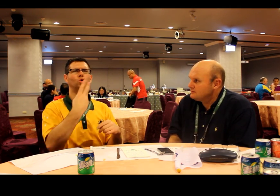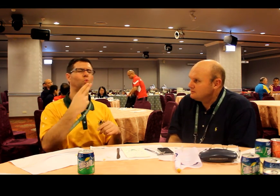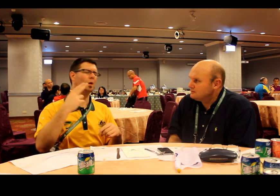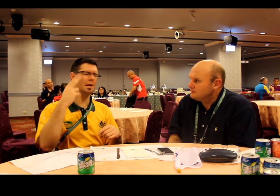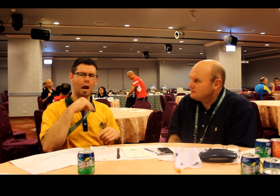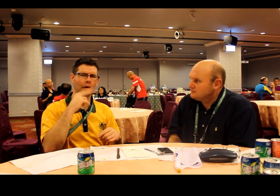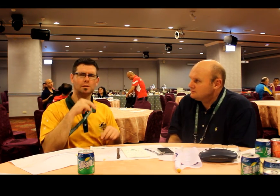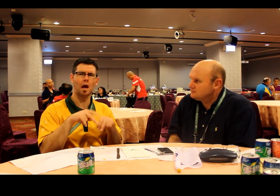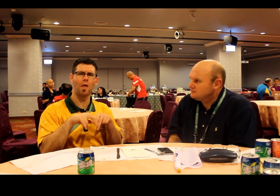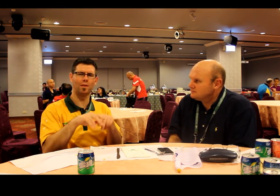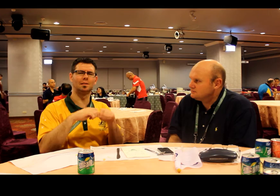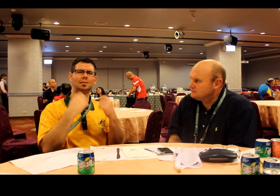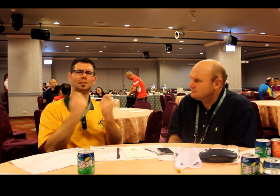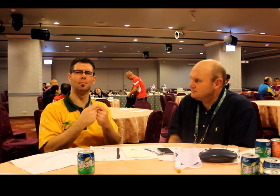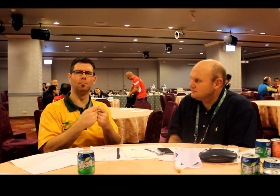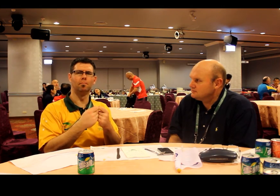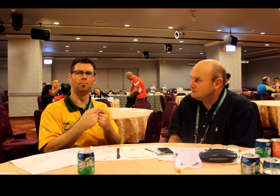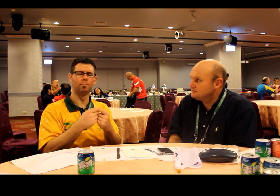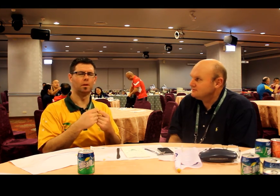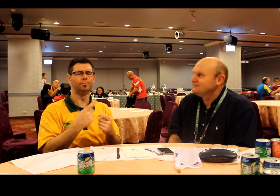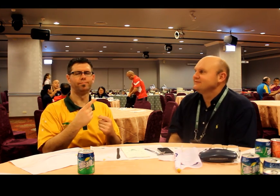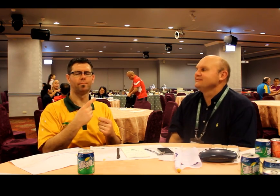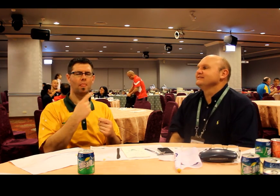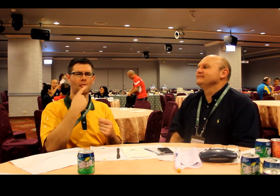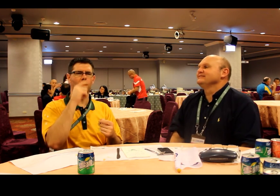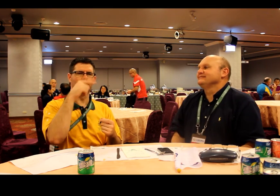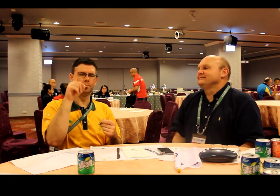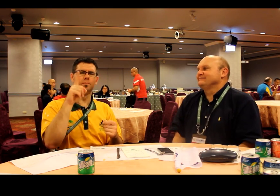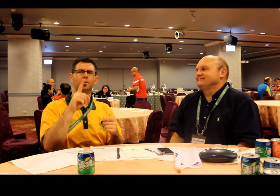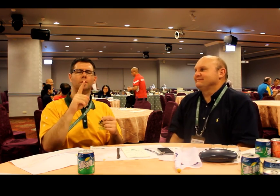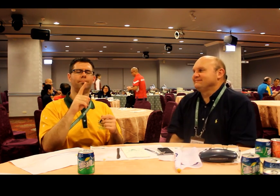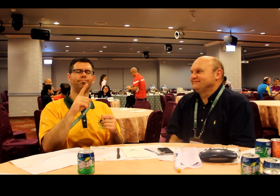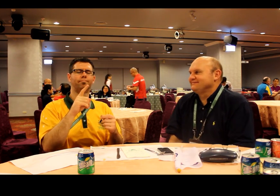And also one of our two youngest athletes in the team.